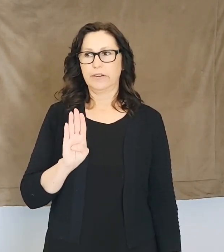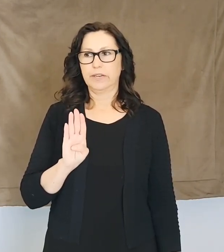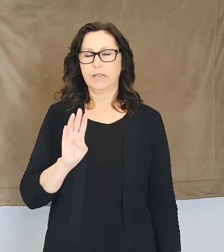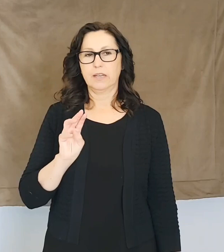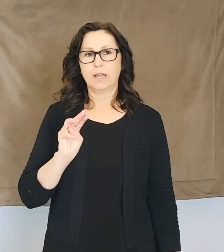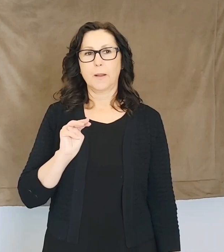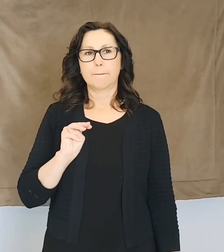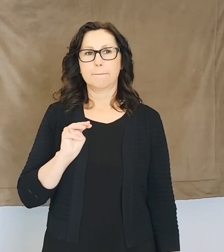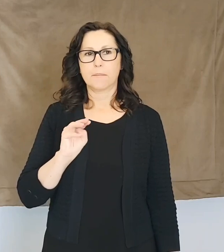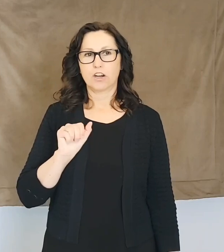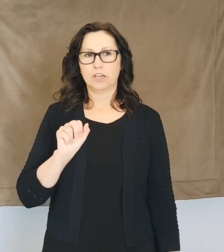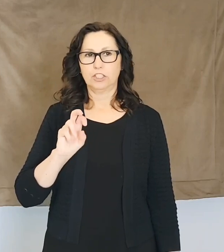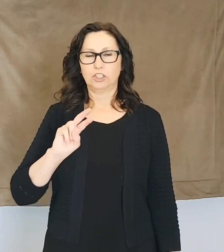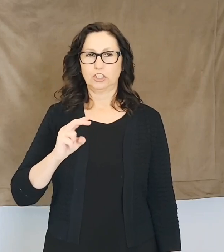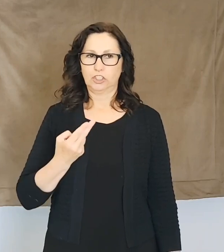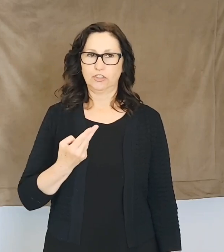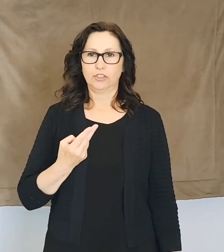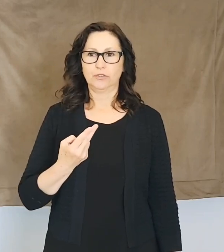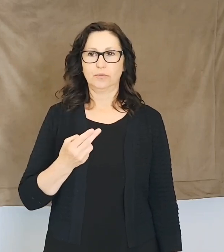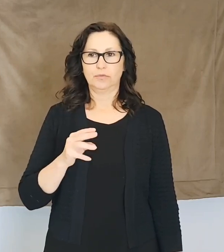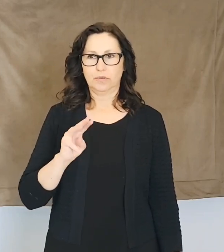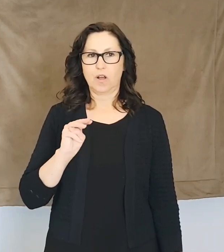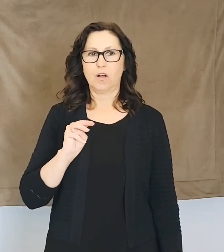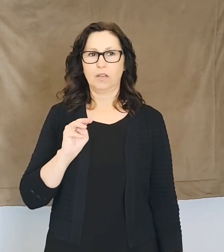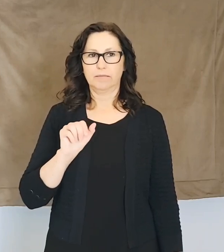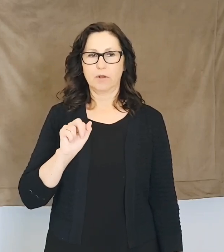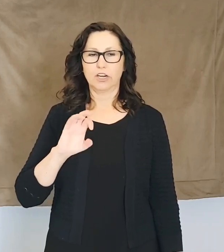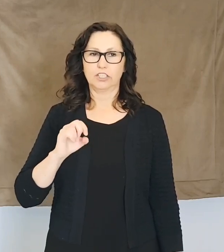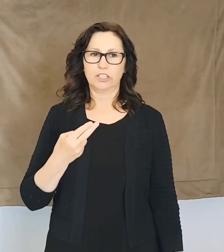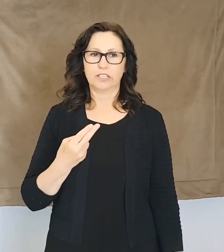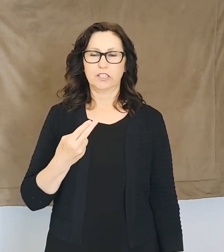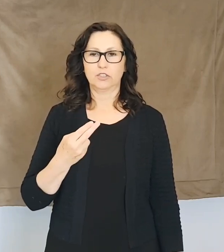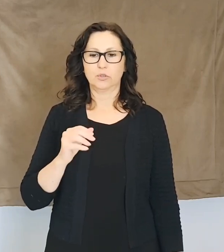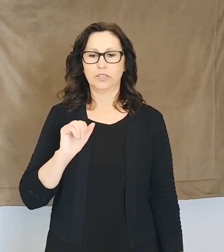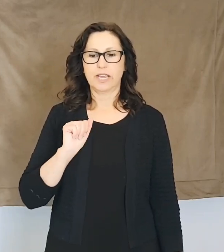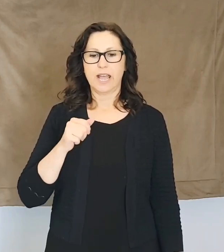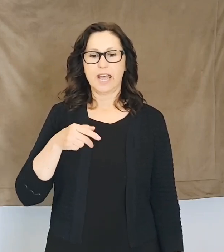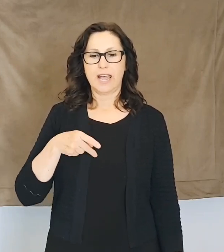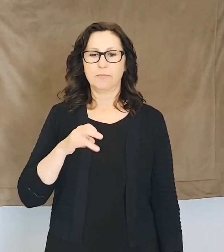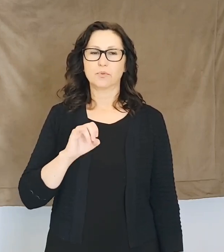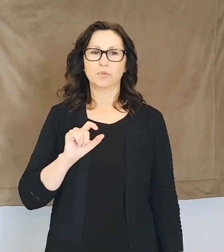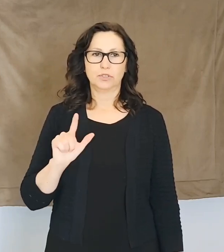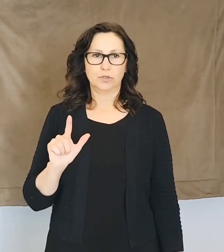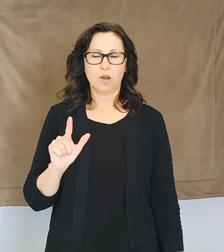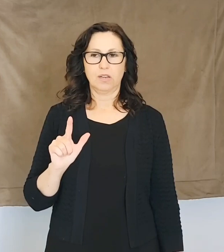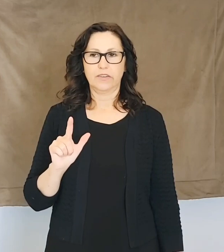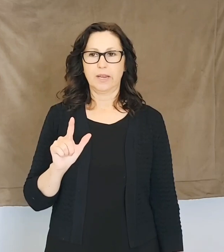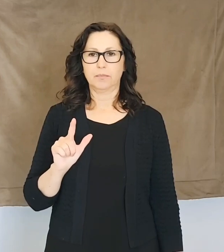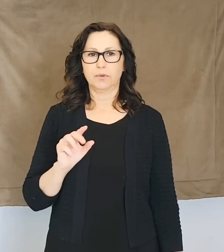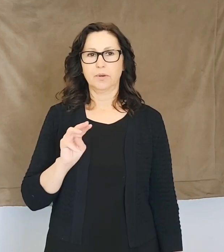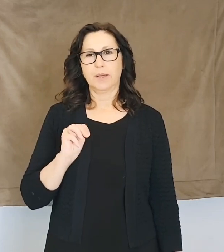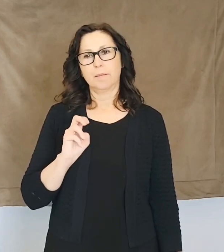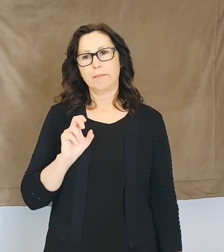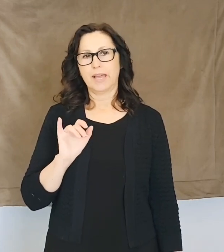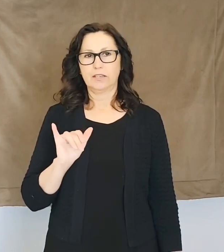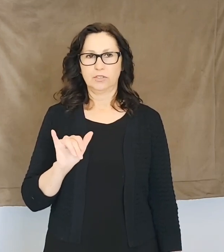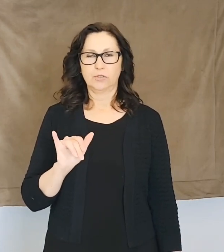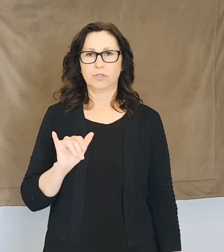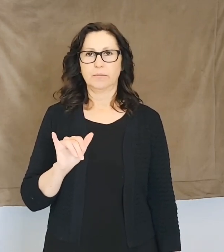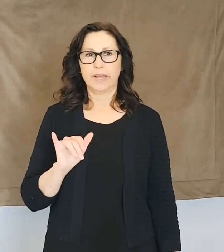February, March, you do all of March because it's short. April, you do all of April. May, short